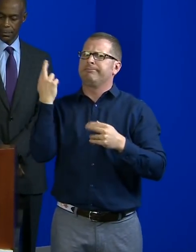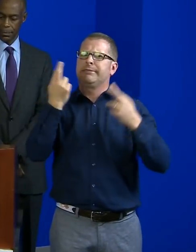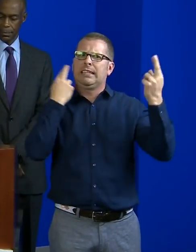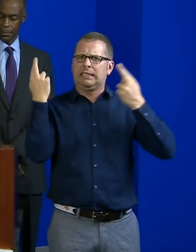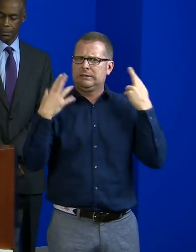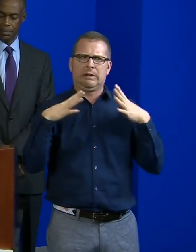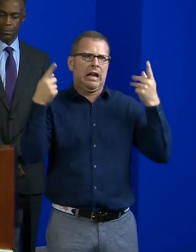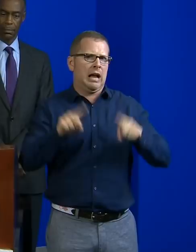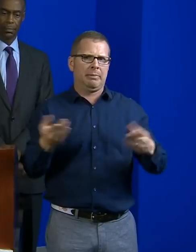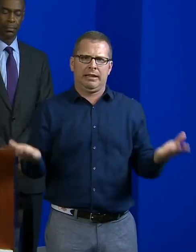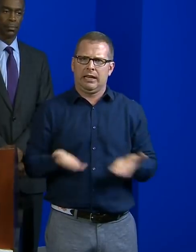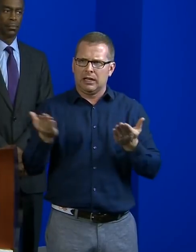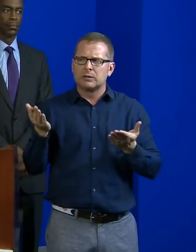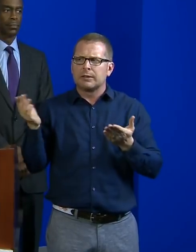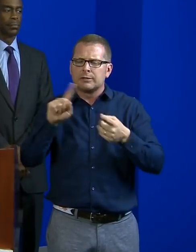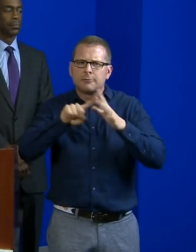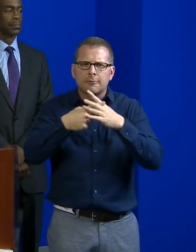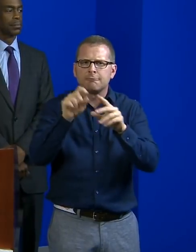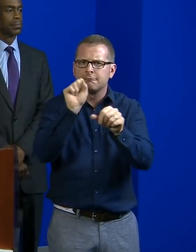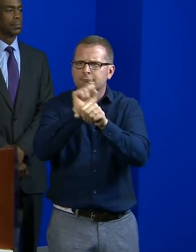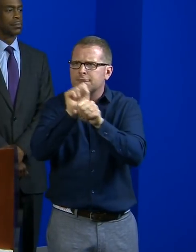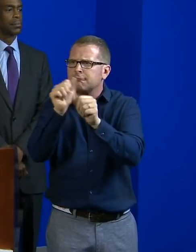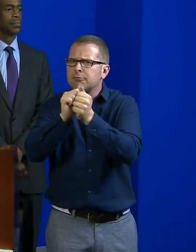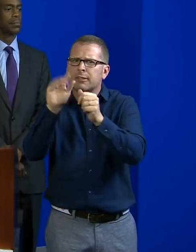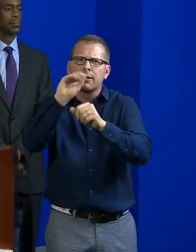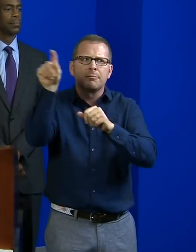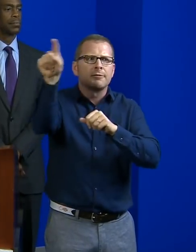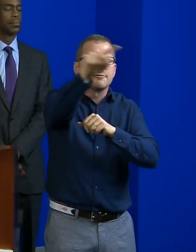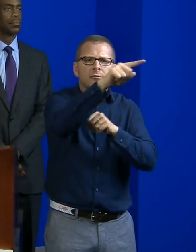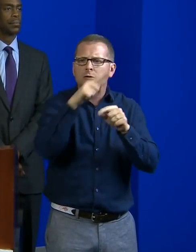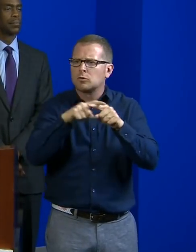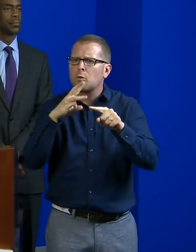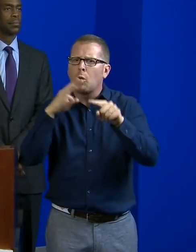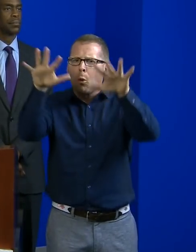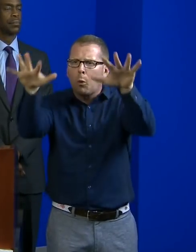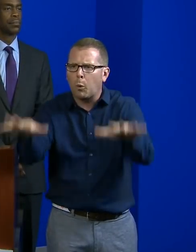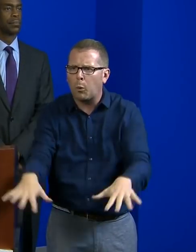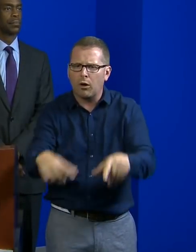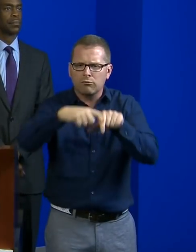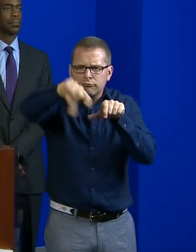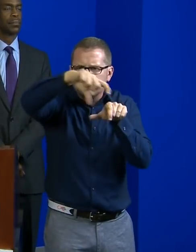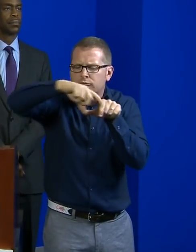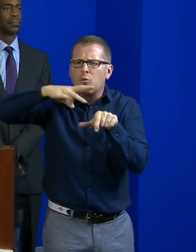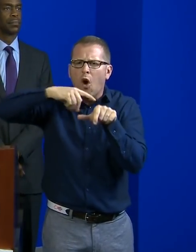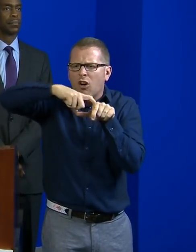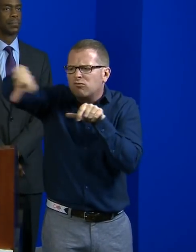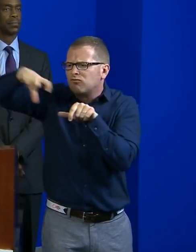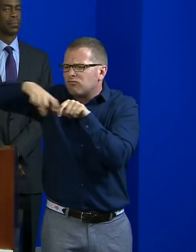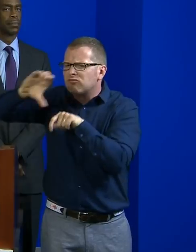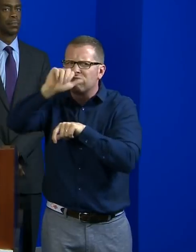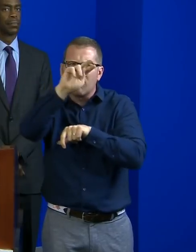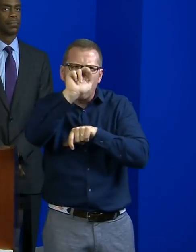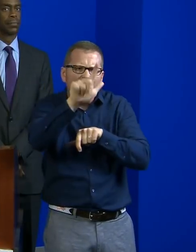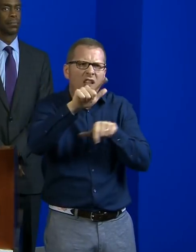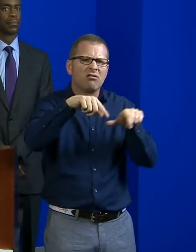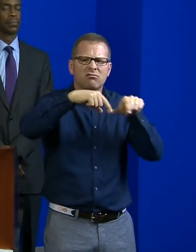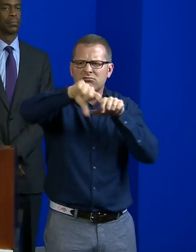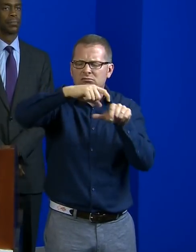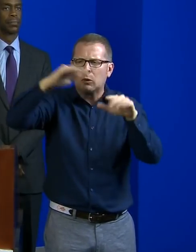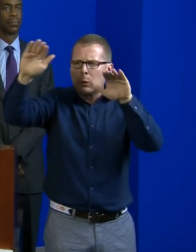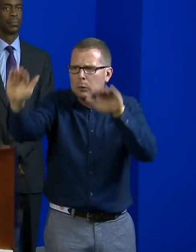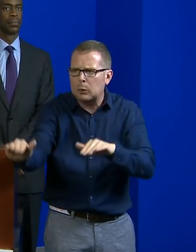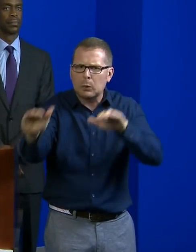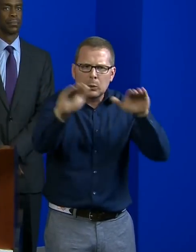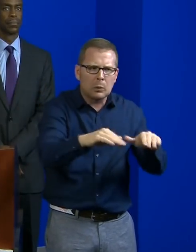to coordinate with local drainage districts and governments that operate local canal systems. Port